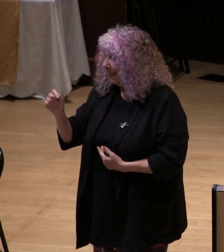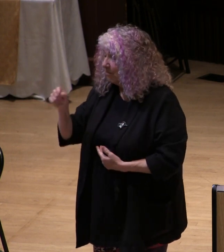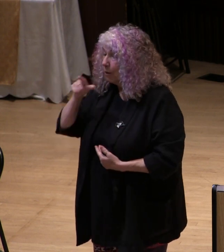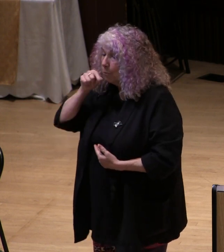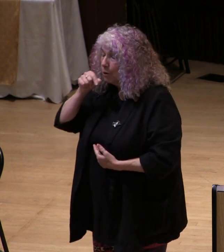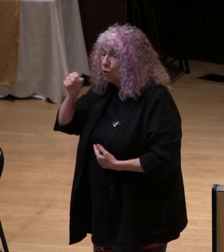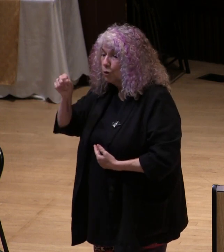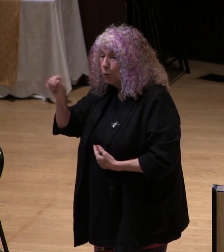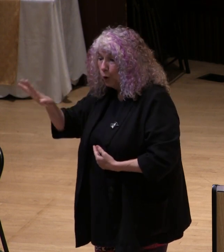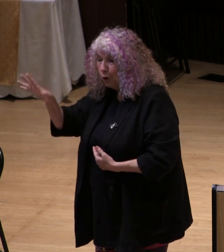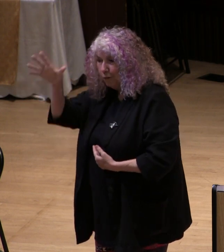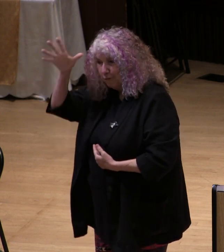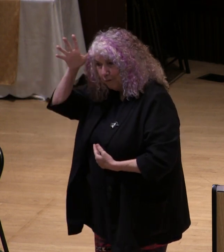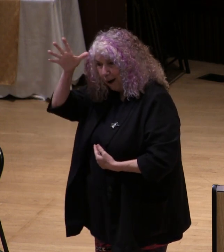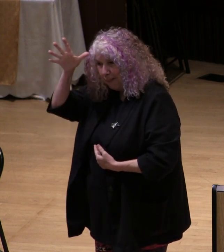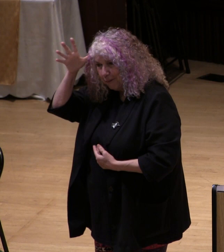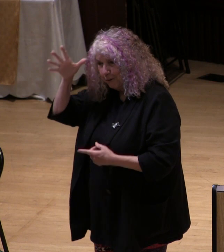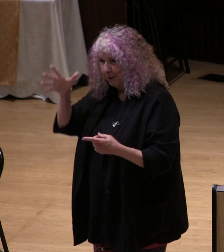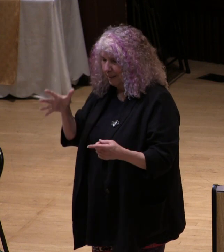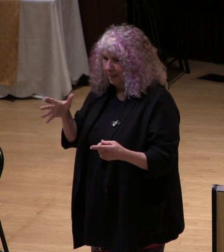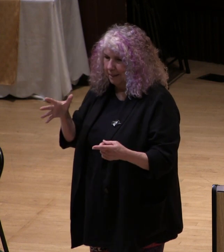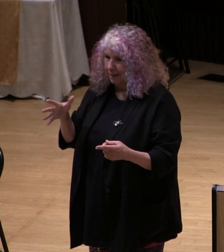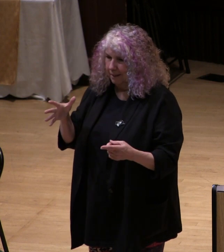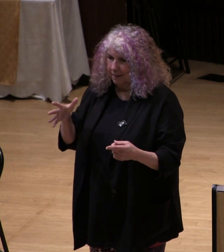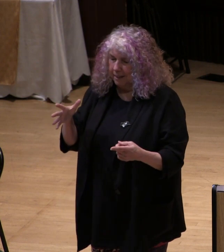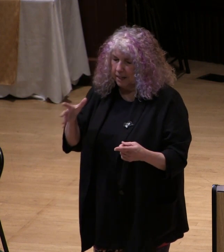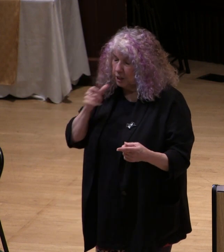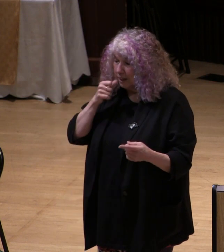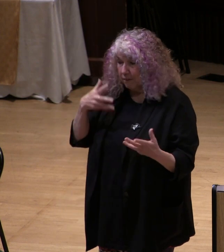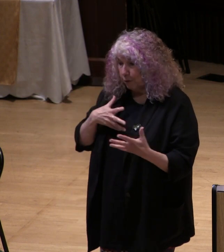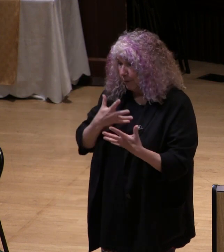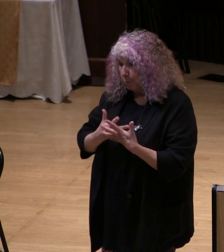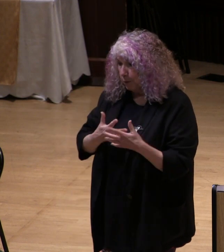father. She is not afraid to visit the prison,